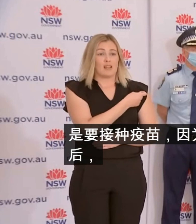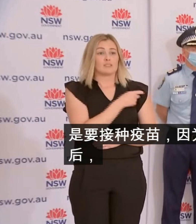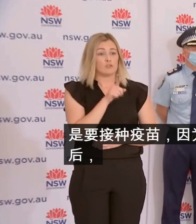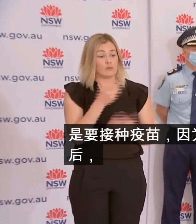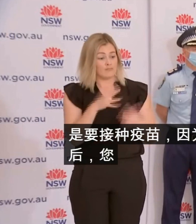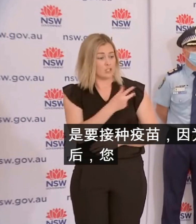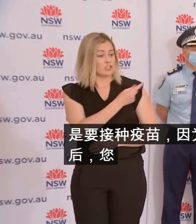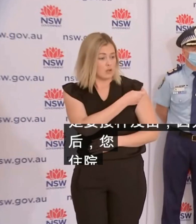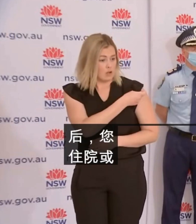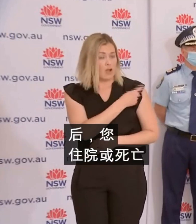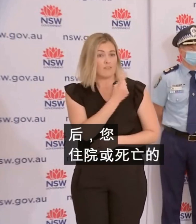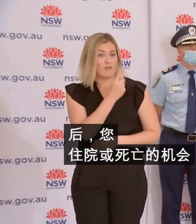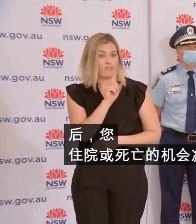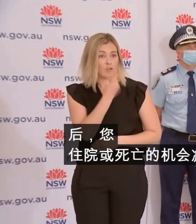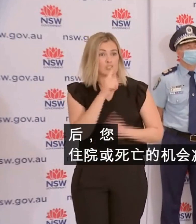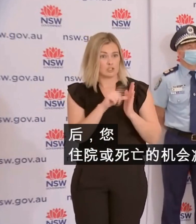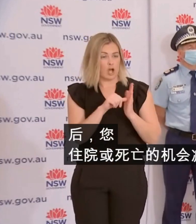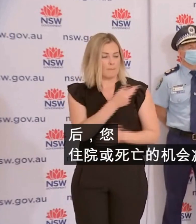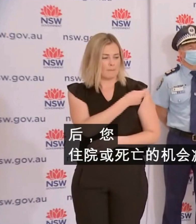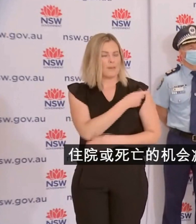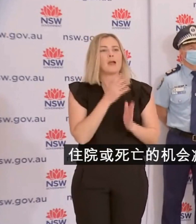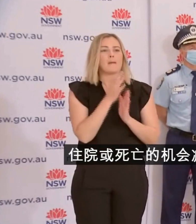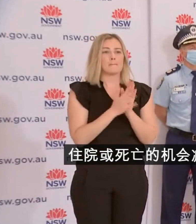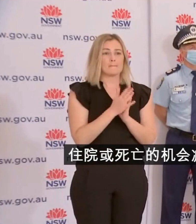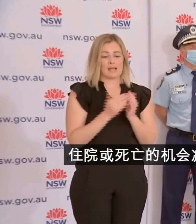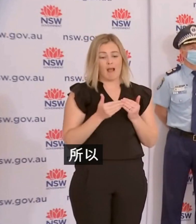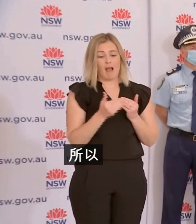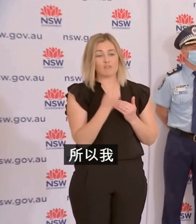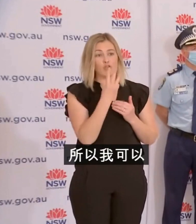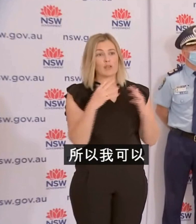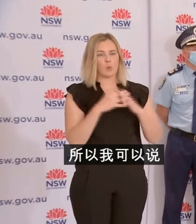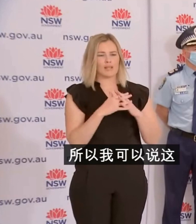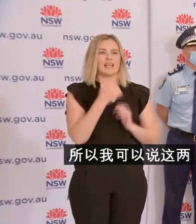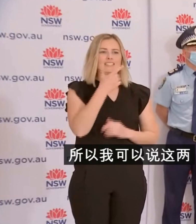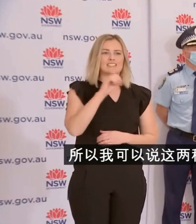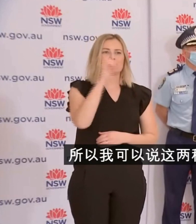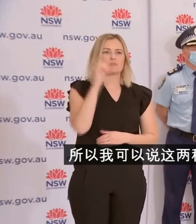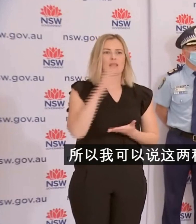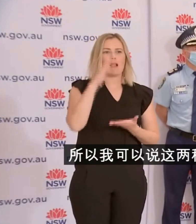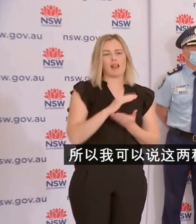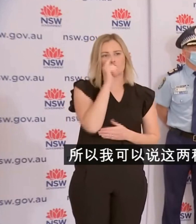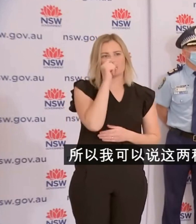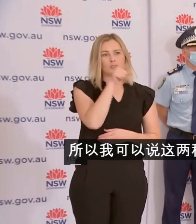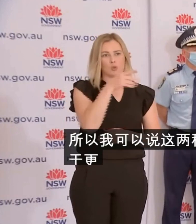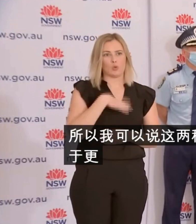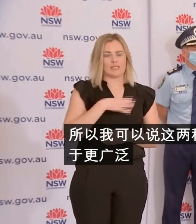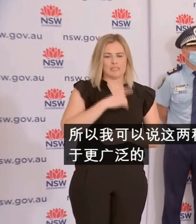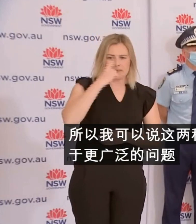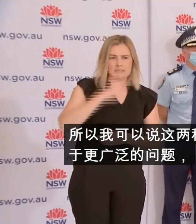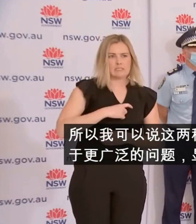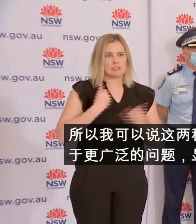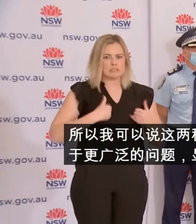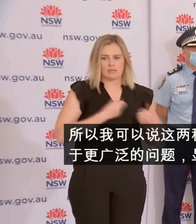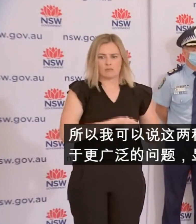a 70% chance reduction of going into hospital or dying. So both vaccines. Can I say in regard to the